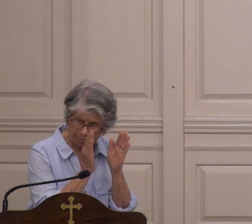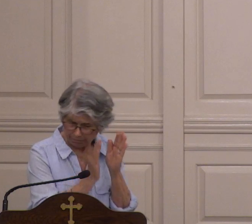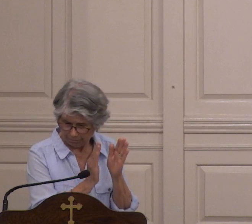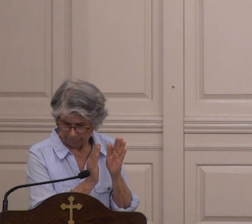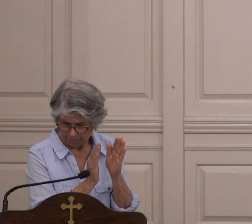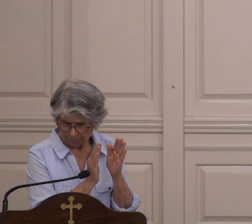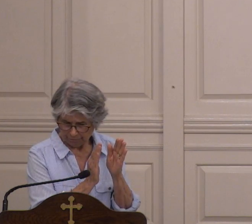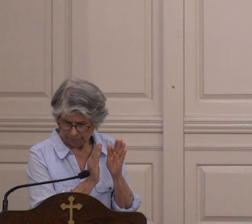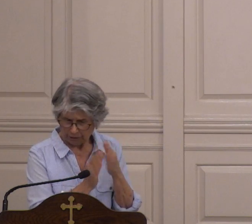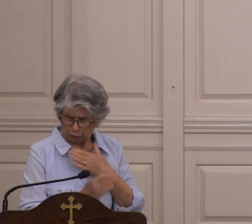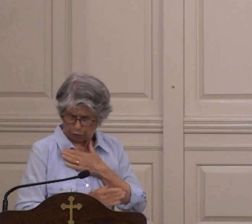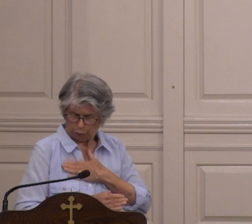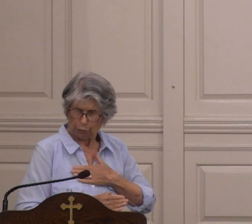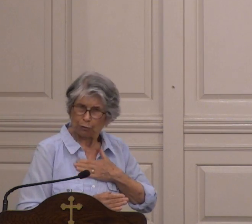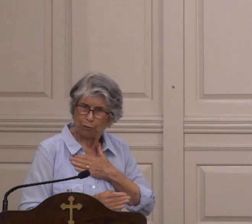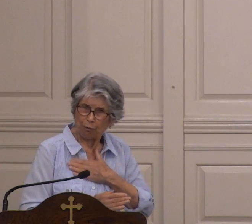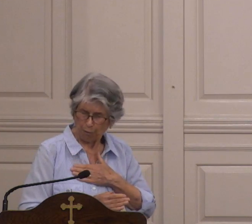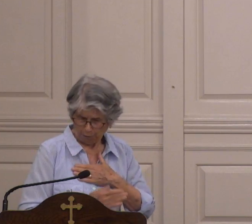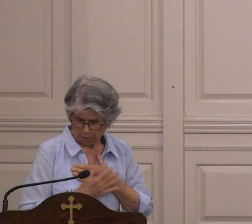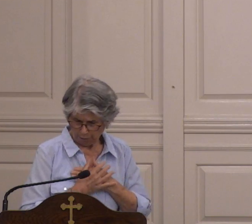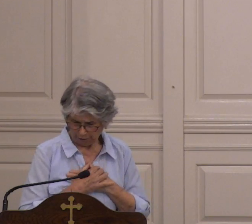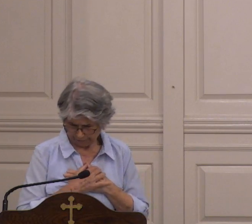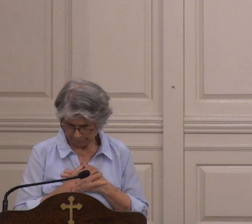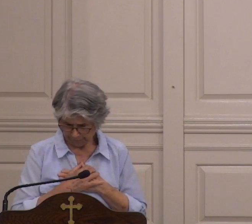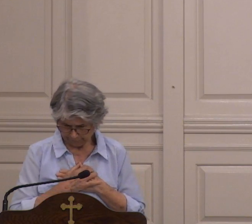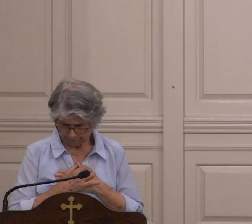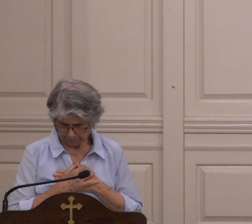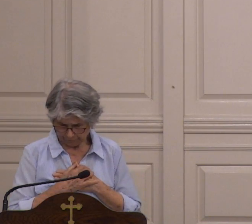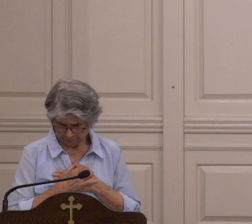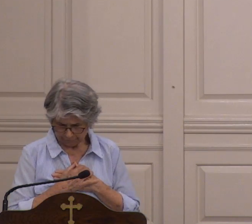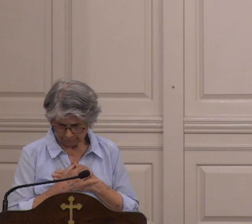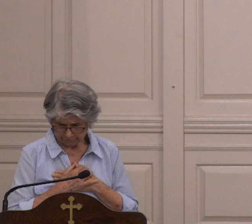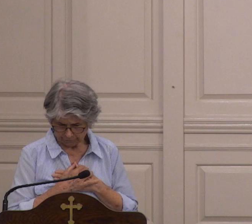An attentive ear is the joy of the wise.